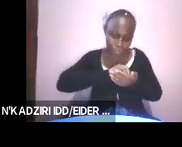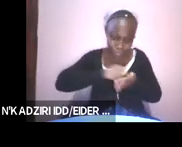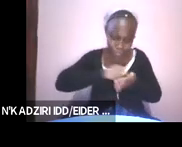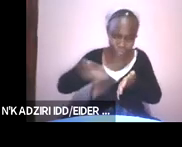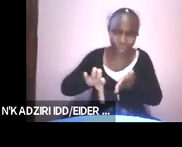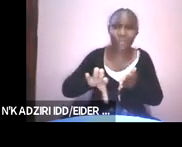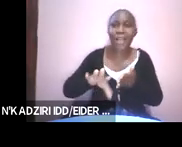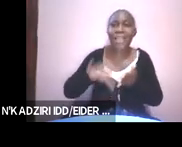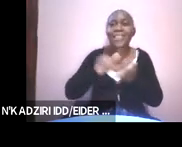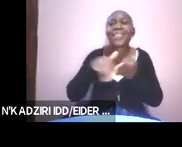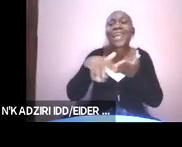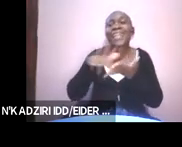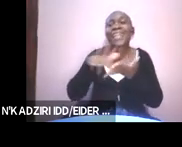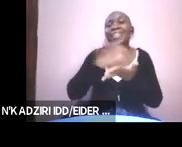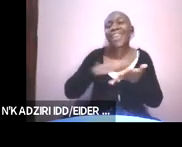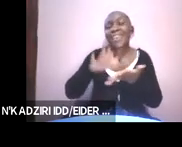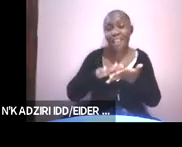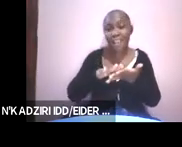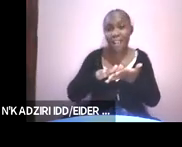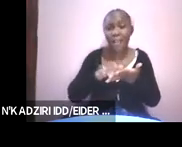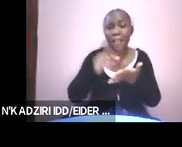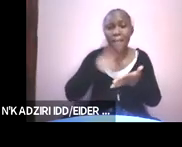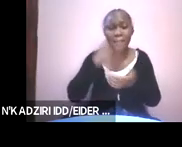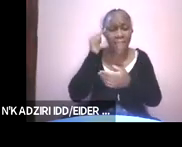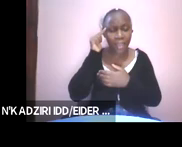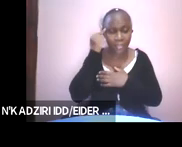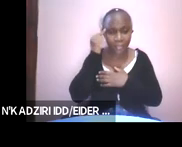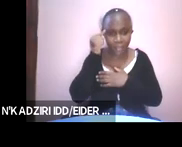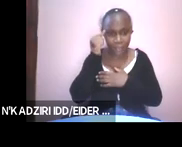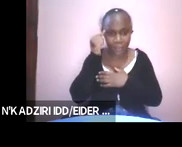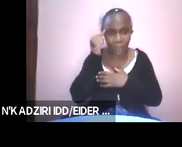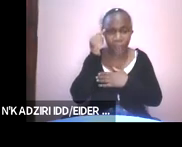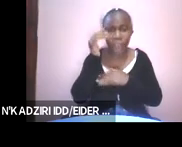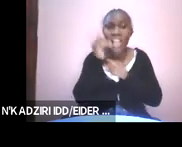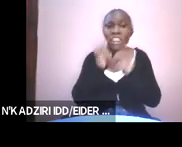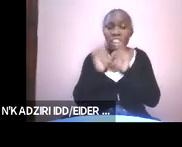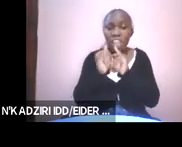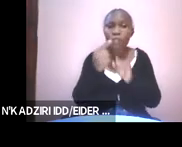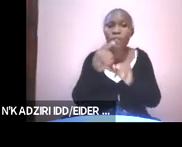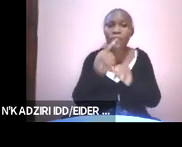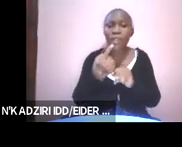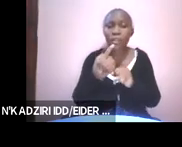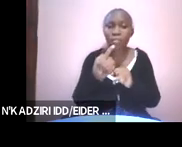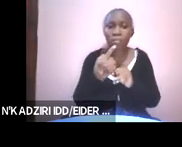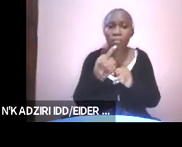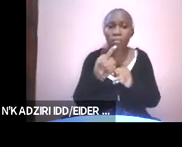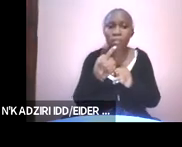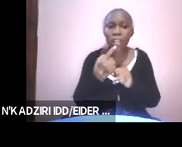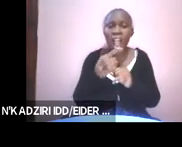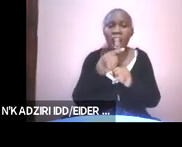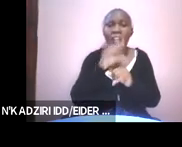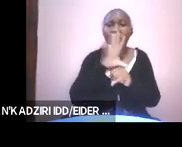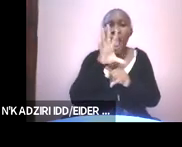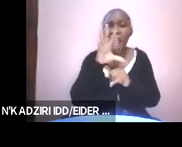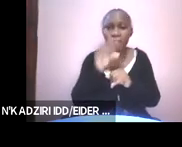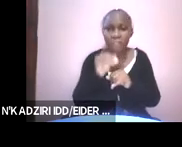the discussion. So I was thinking, rather than him saying that the African DNA is a little